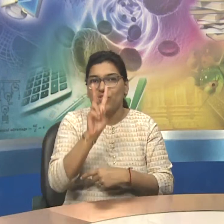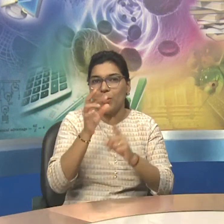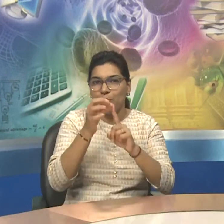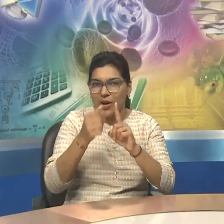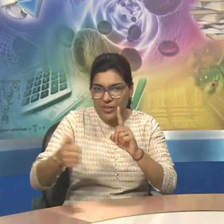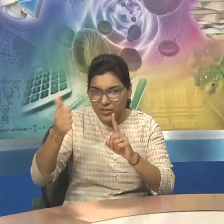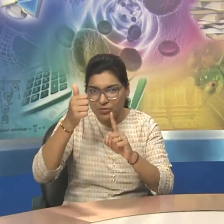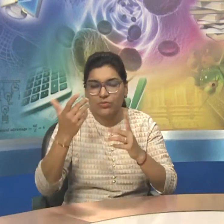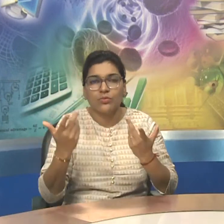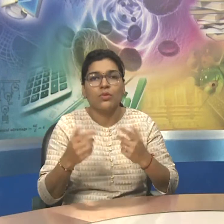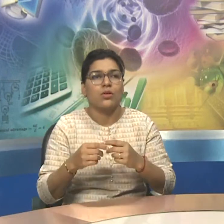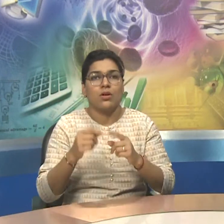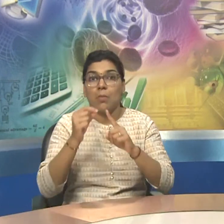executive,